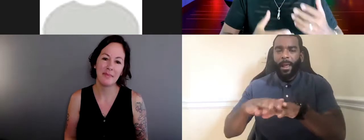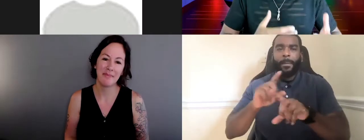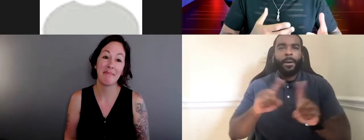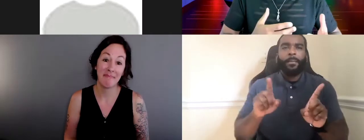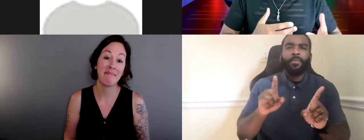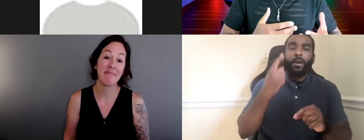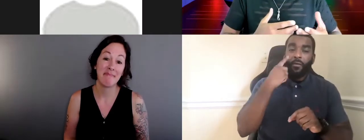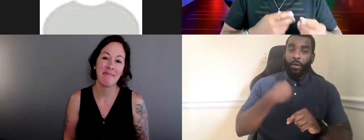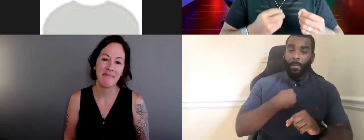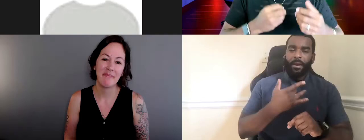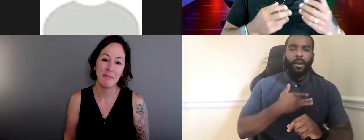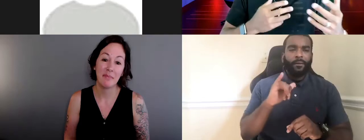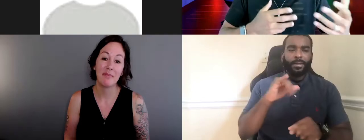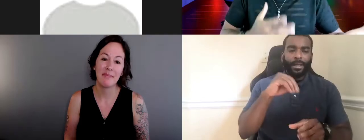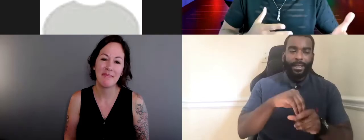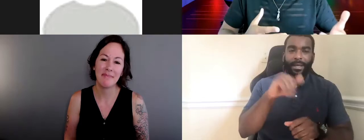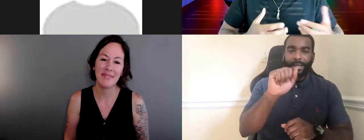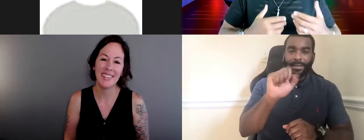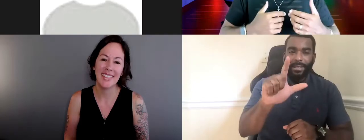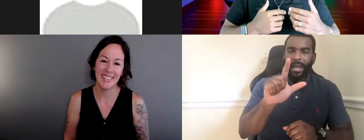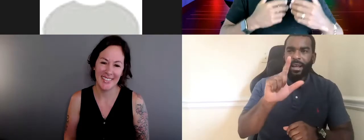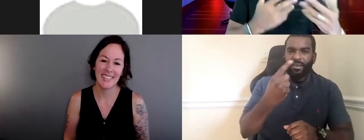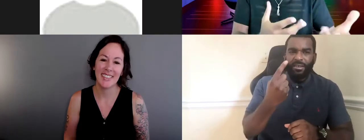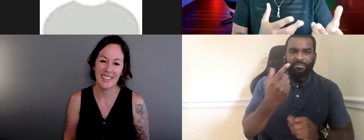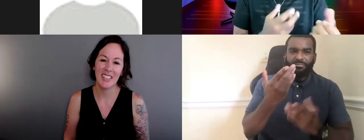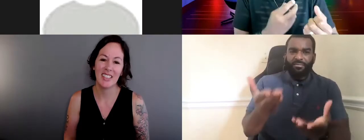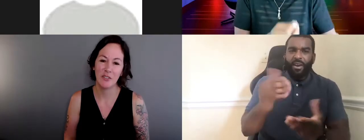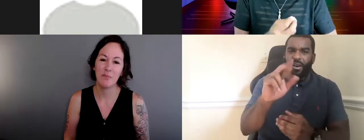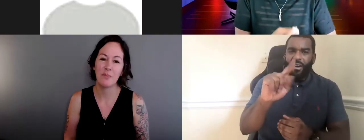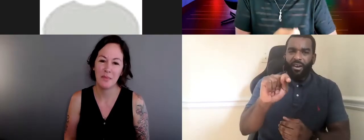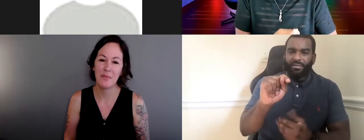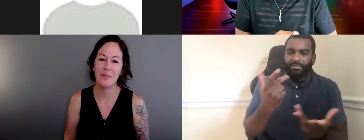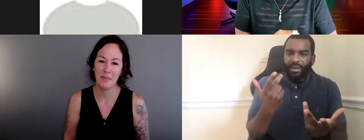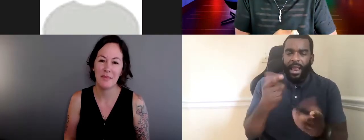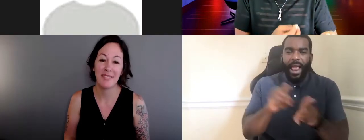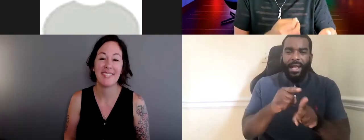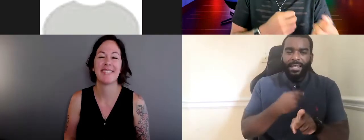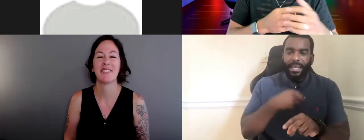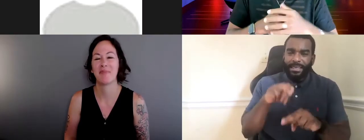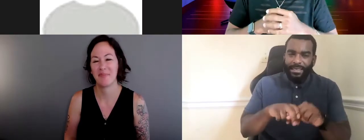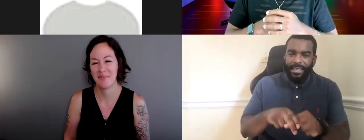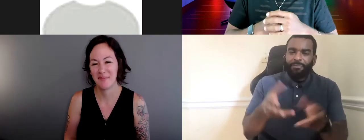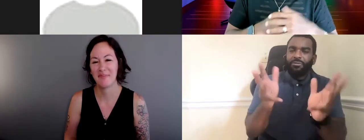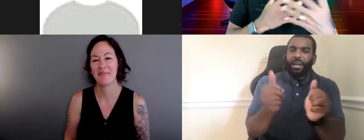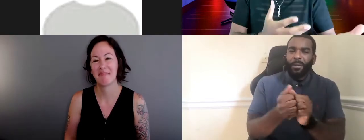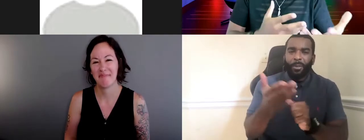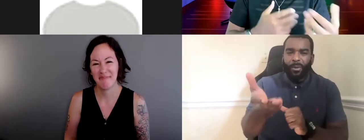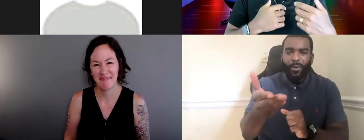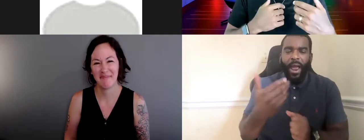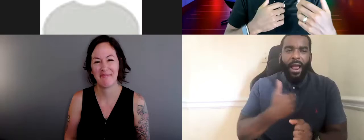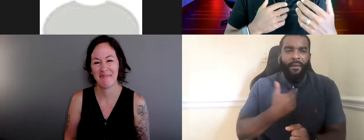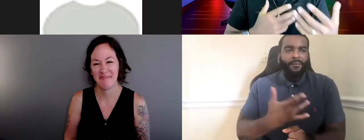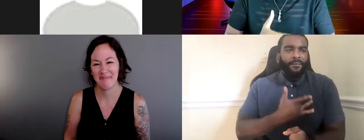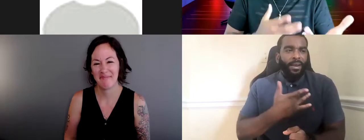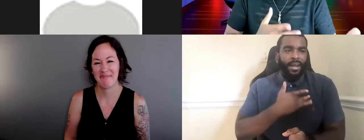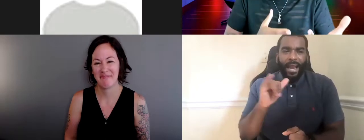in ASL, there is just art. As I just sit and have a conversation with you, I feel like it's